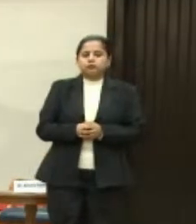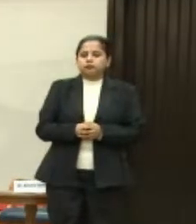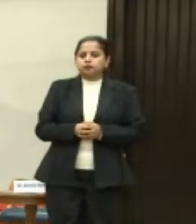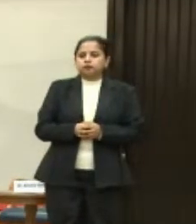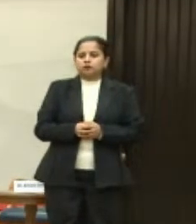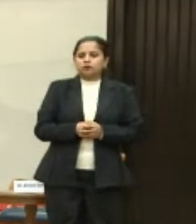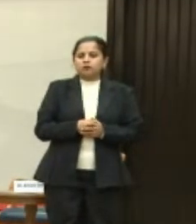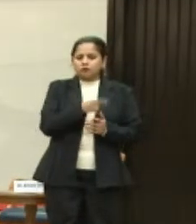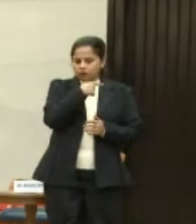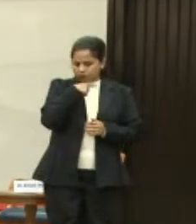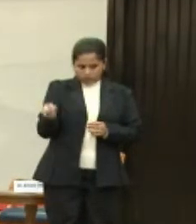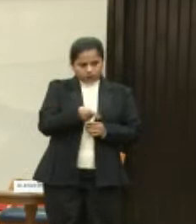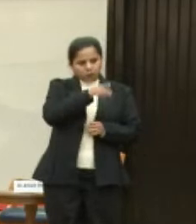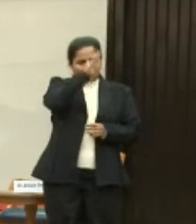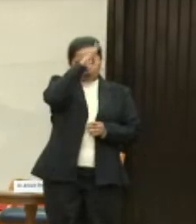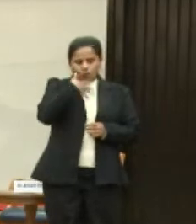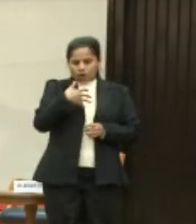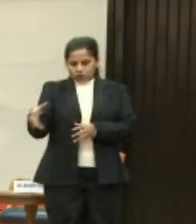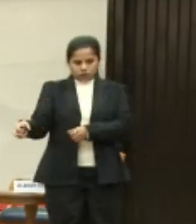He must take me before the king.